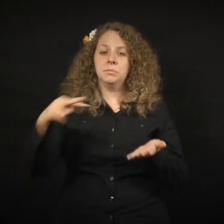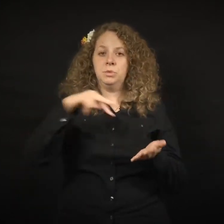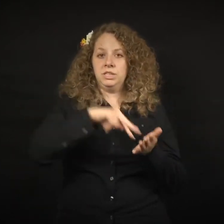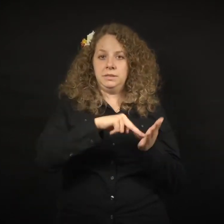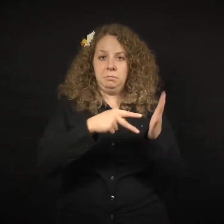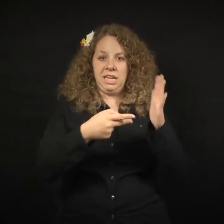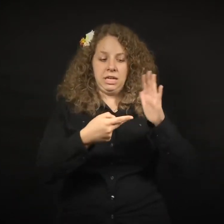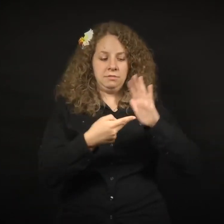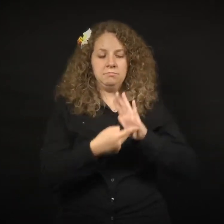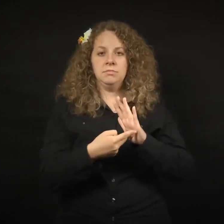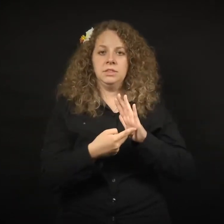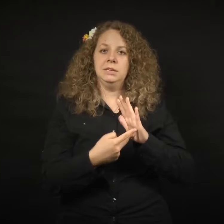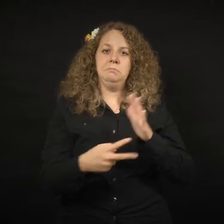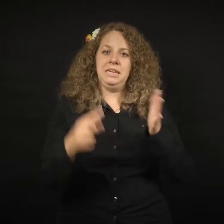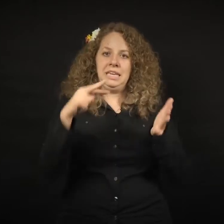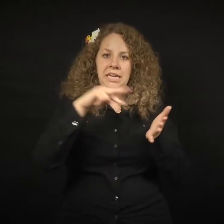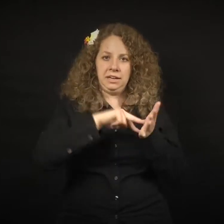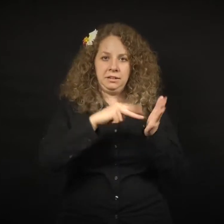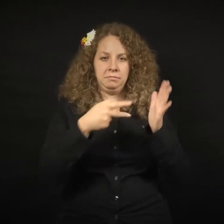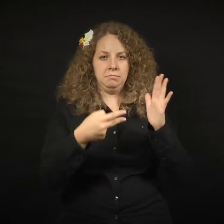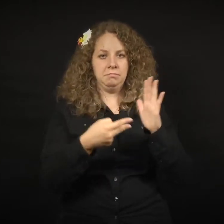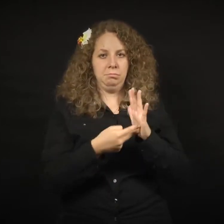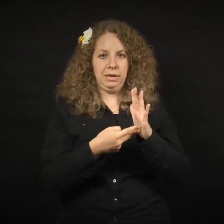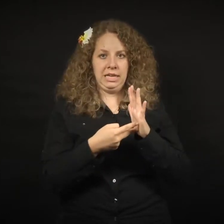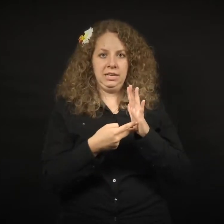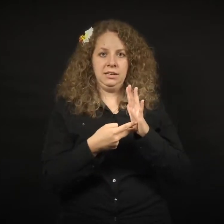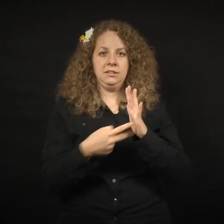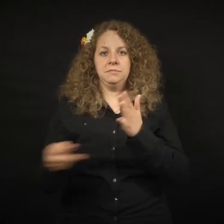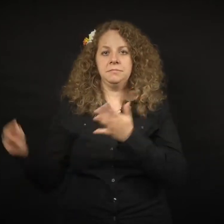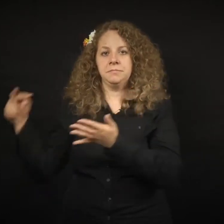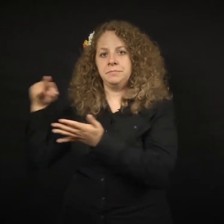What does it mean? The meaning. Mean.